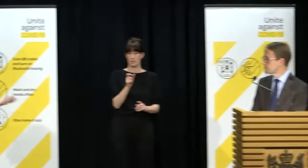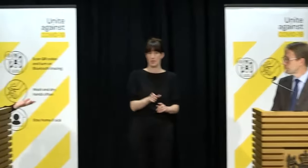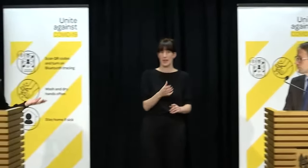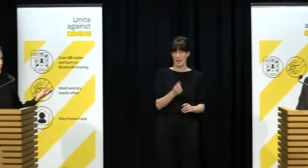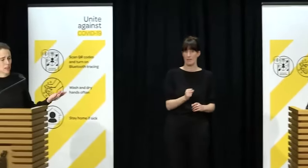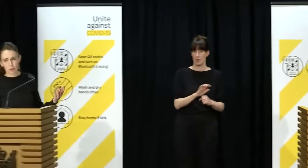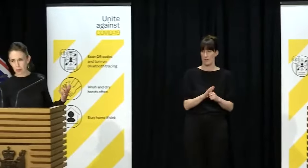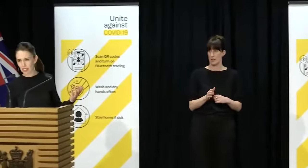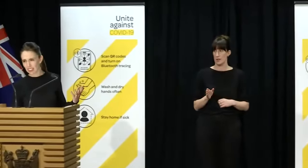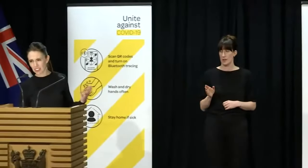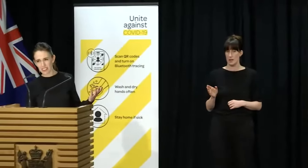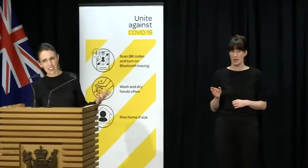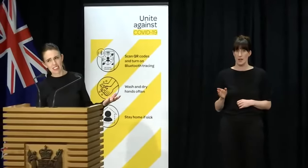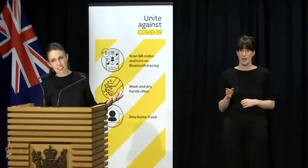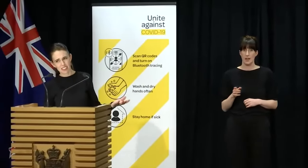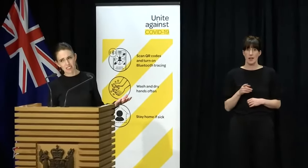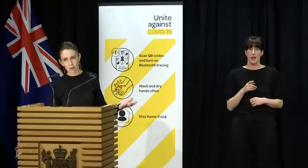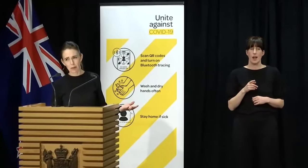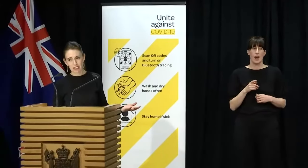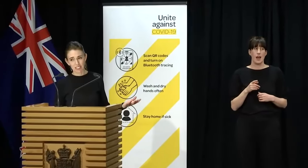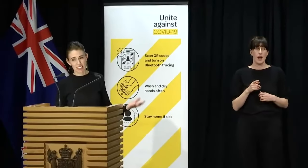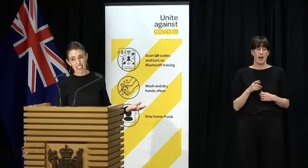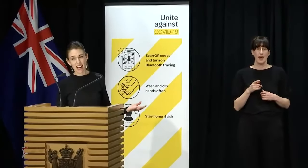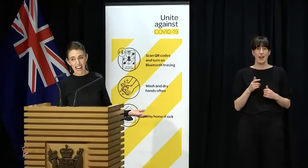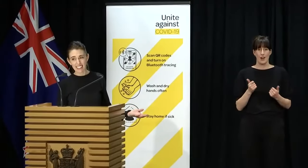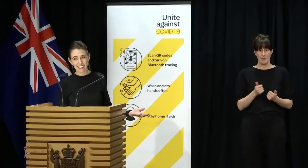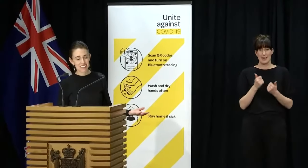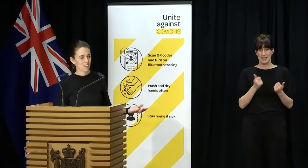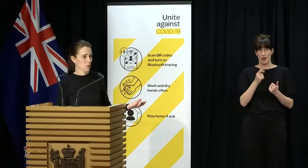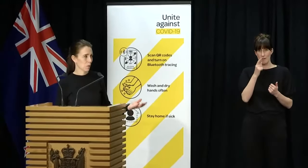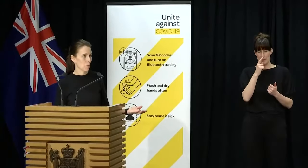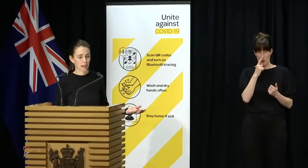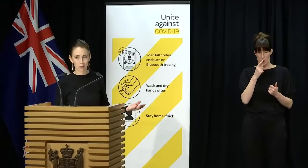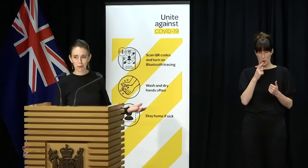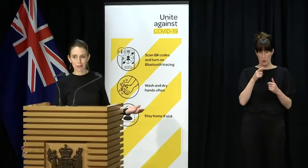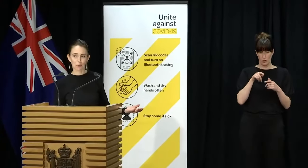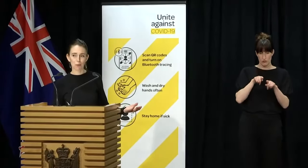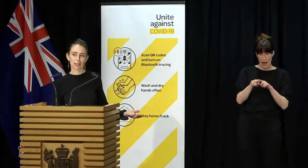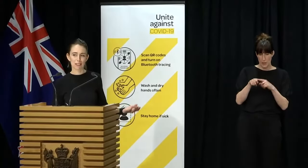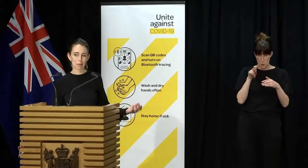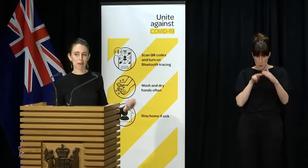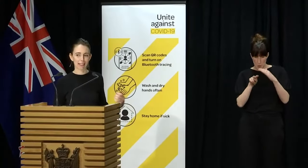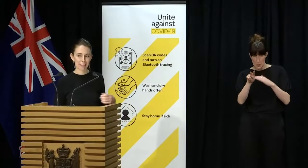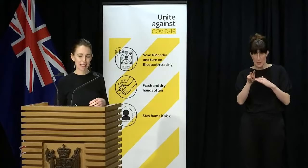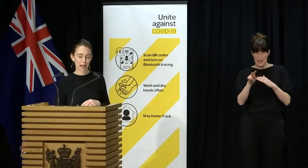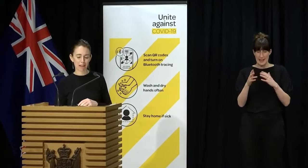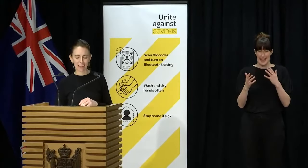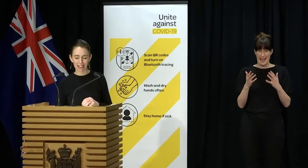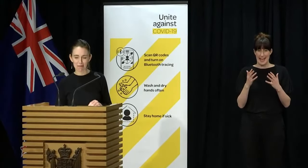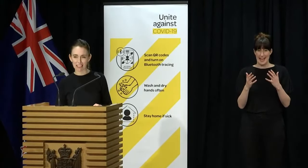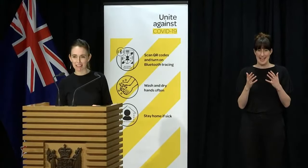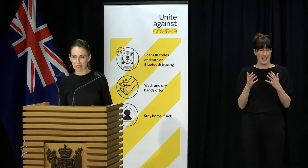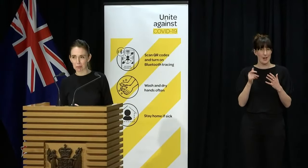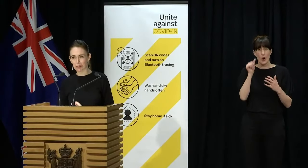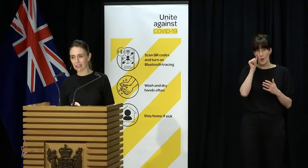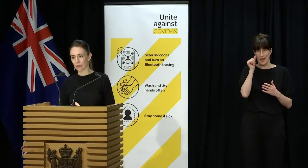get a lot of disclaimers on modelling at the early stages of outbreaks of just how hard it is, so probably our modellers would want us to put that disclaimer in at this point as